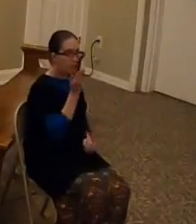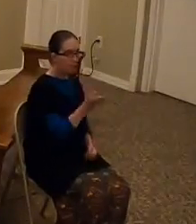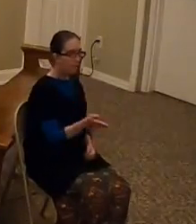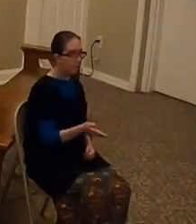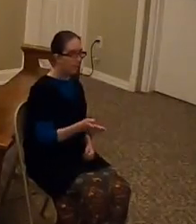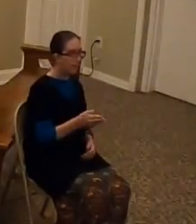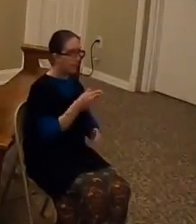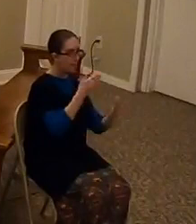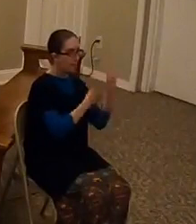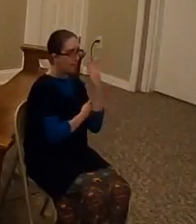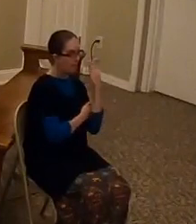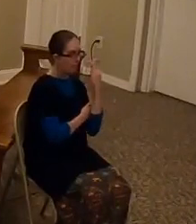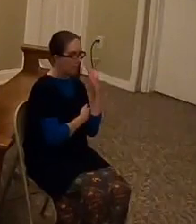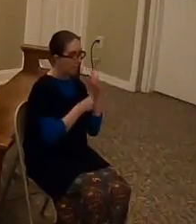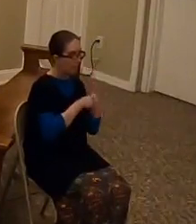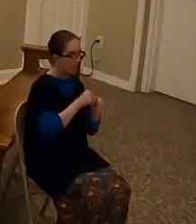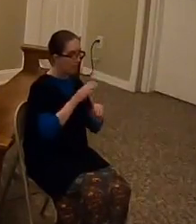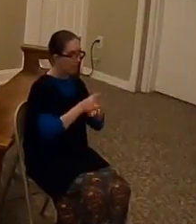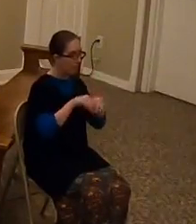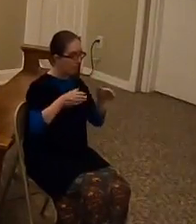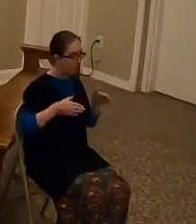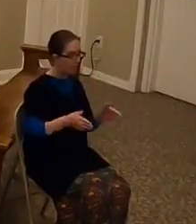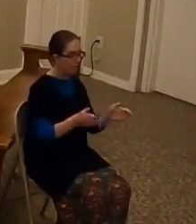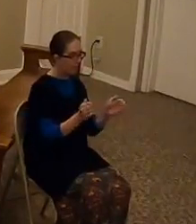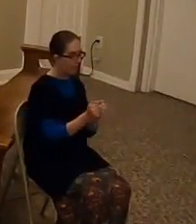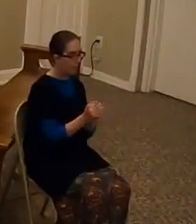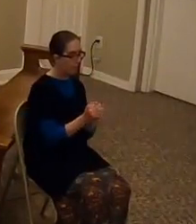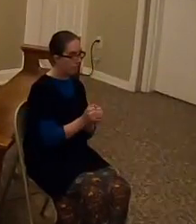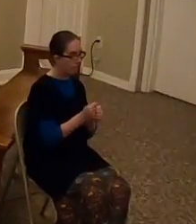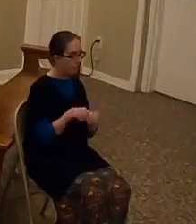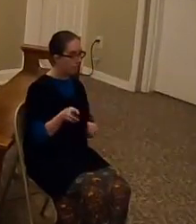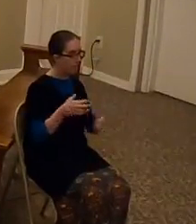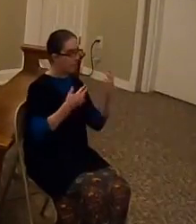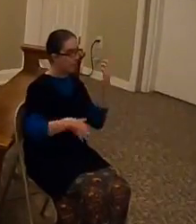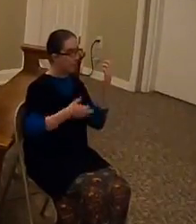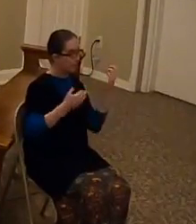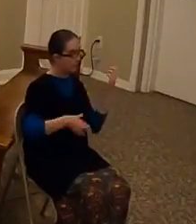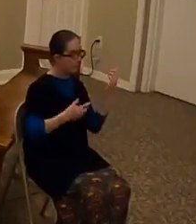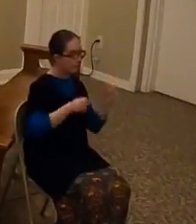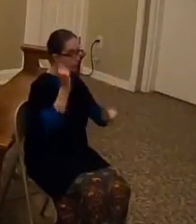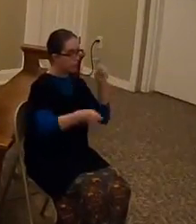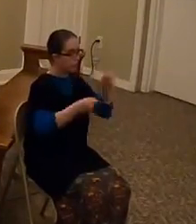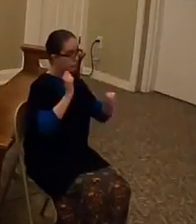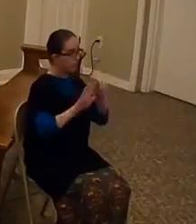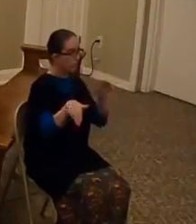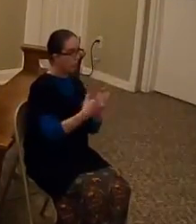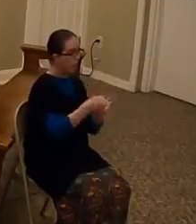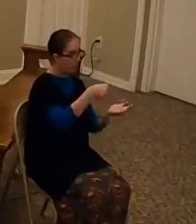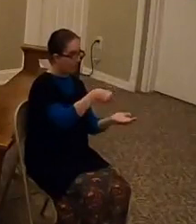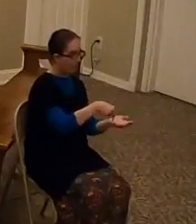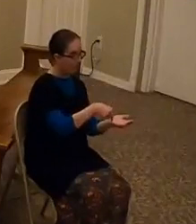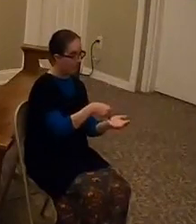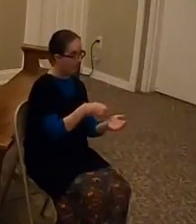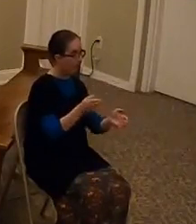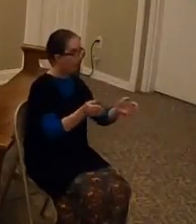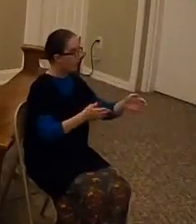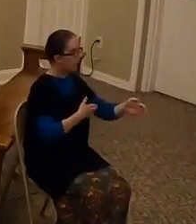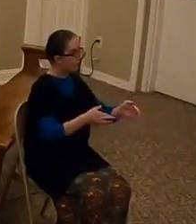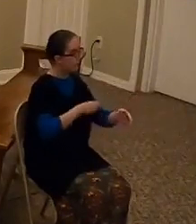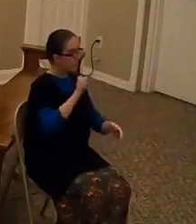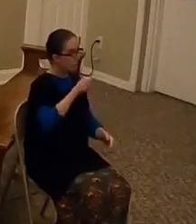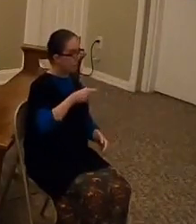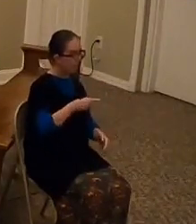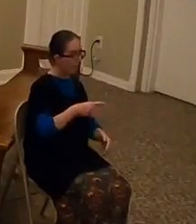in the afternoon getting out on the street with their guitars and drums and all this stuff, and they're singing